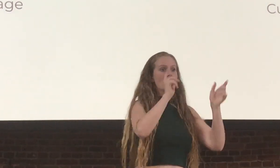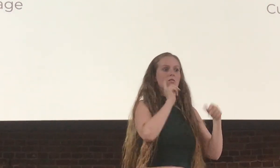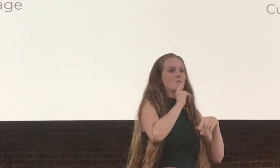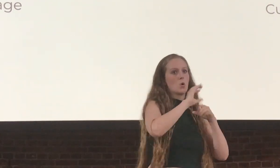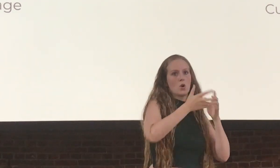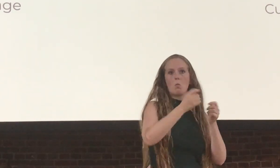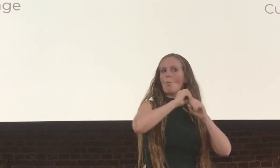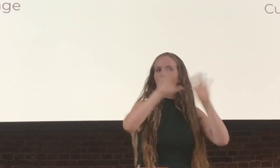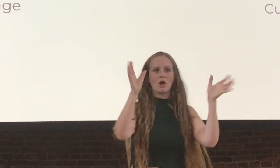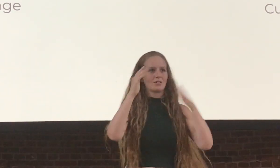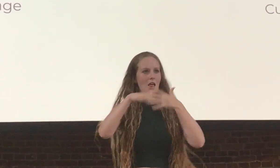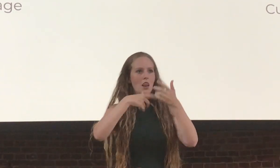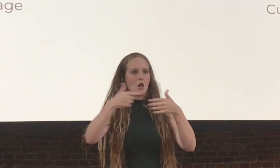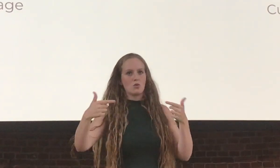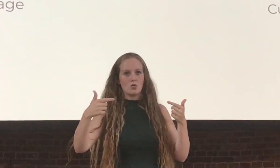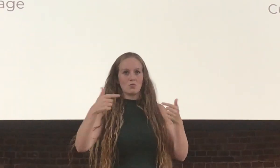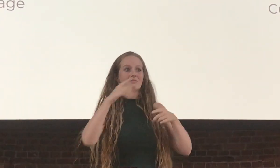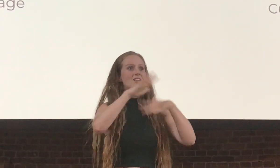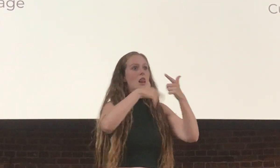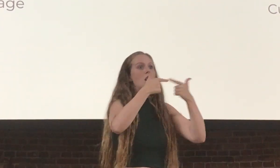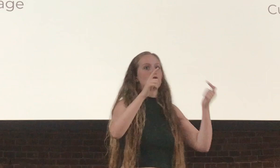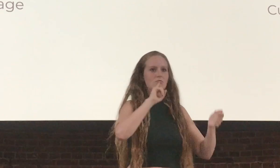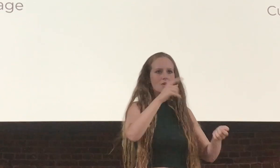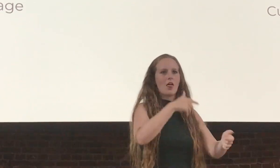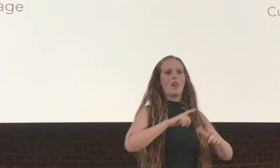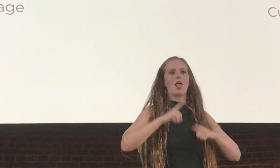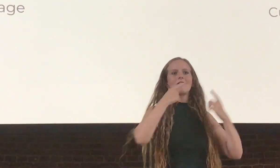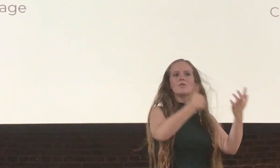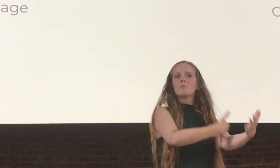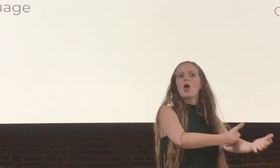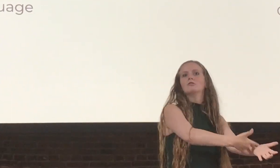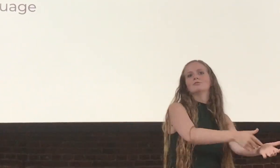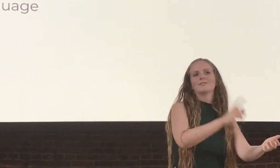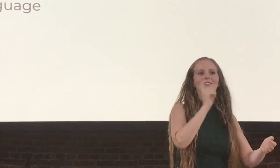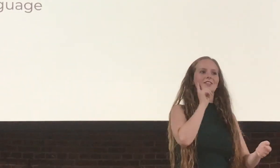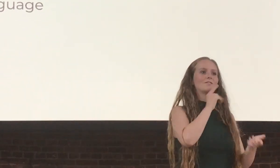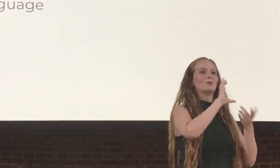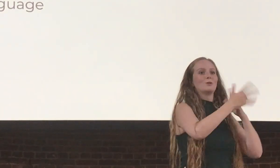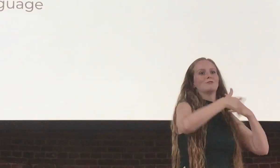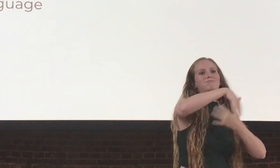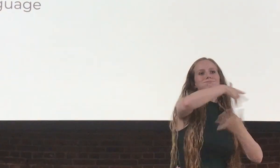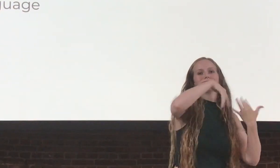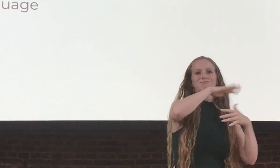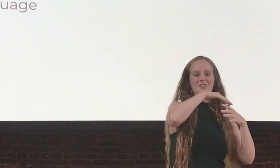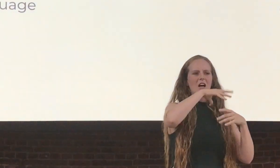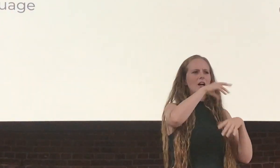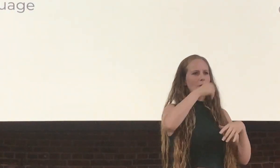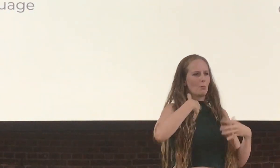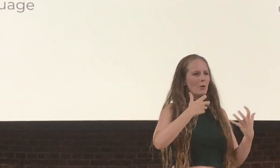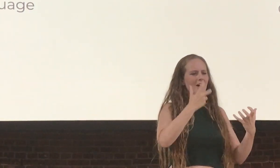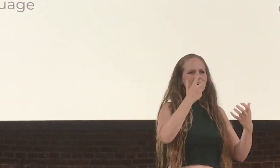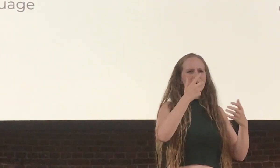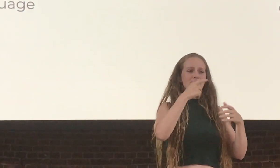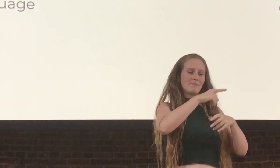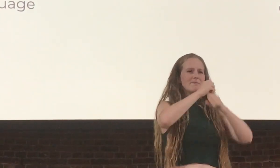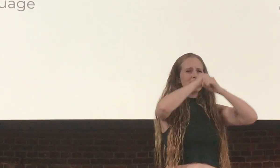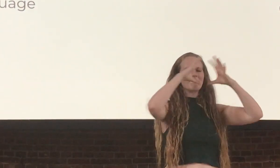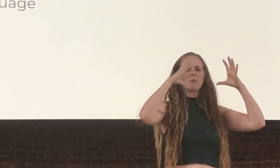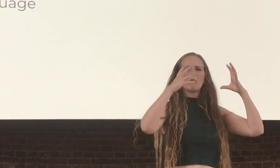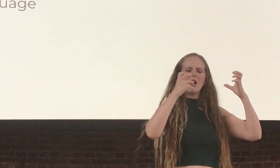And as we know, you cannot have language without culture. And for the deaf community and deaf communities, the sign languages are the